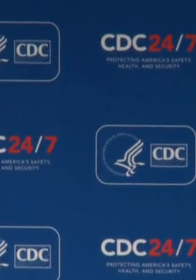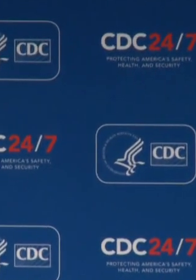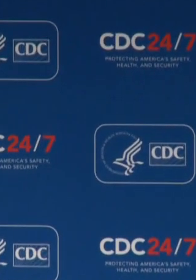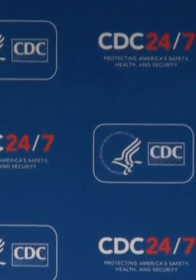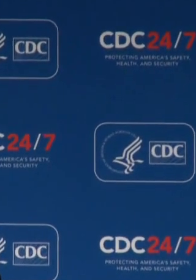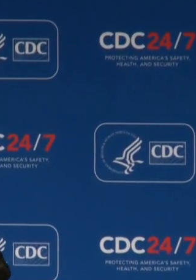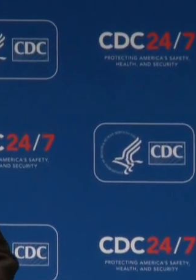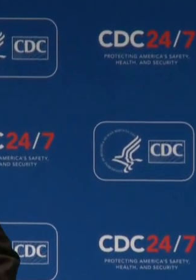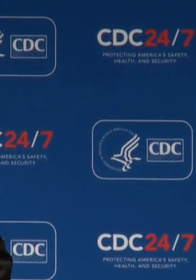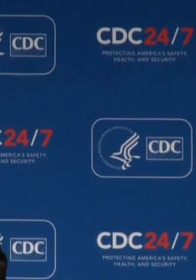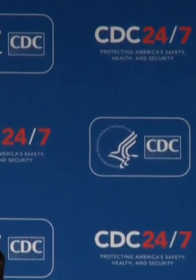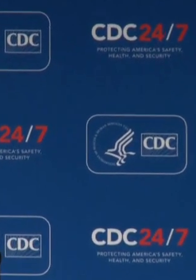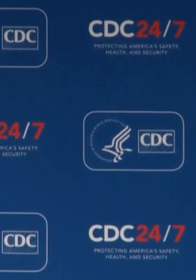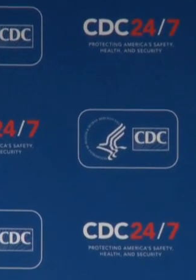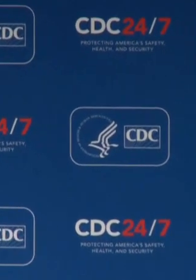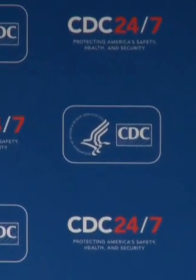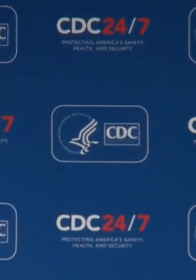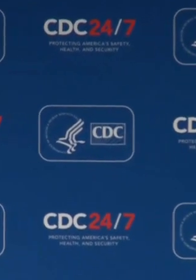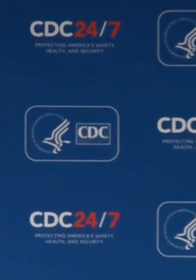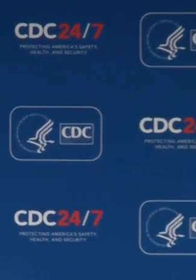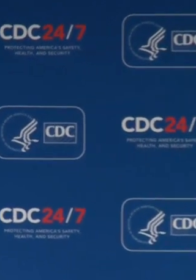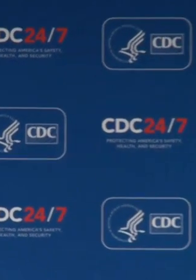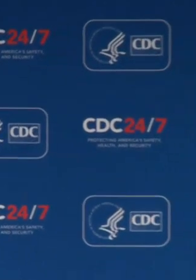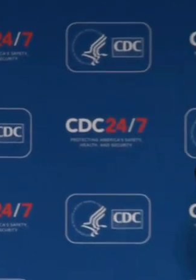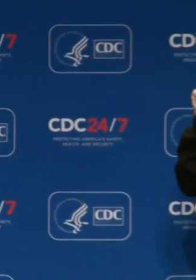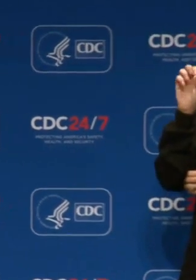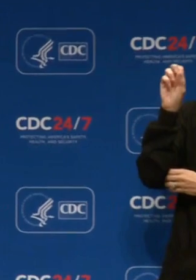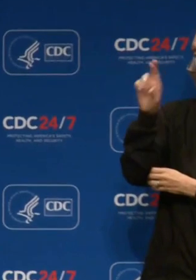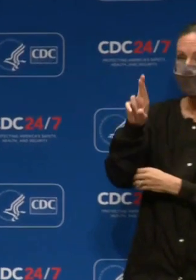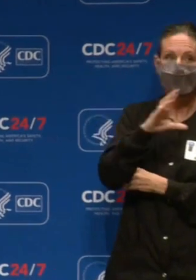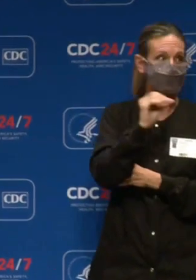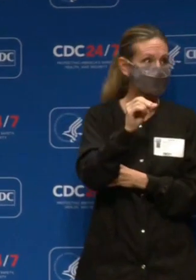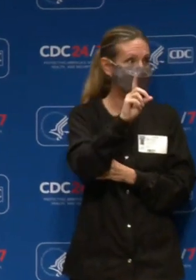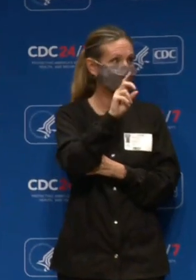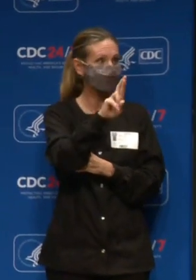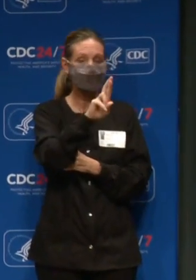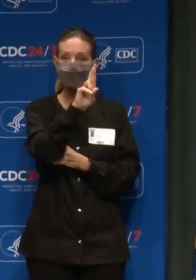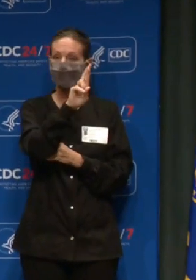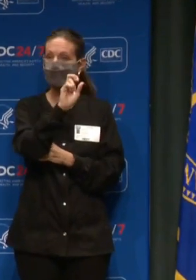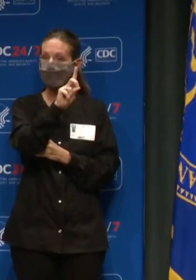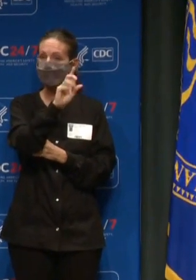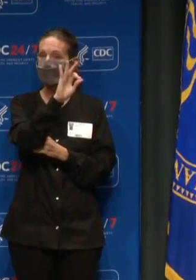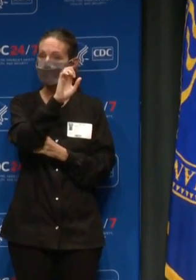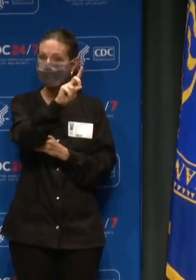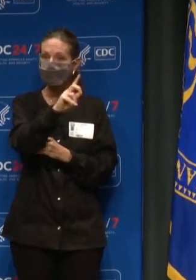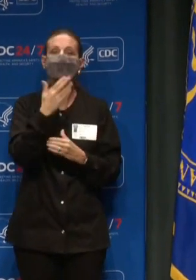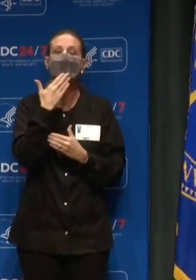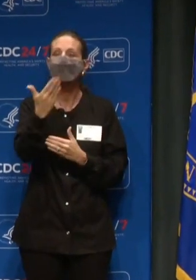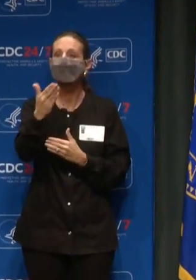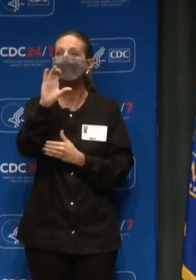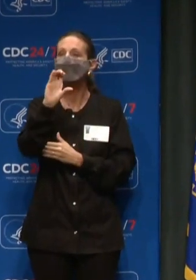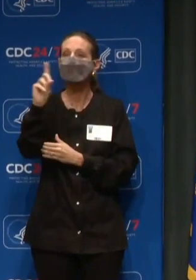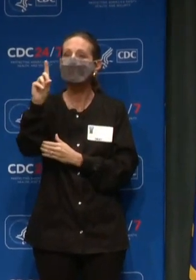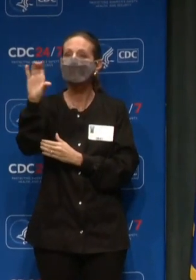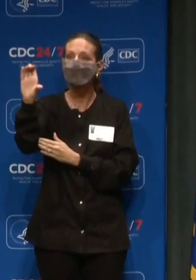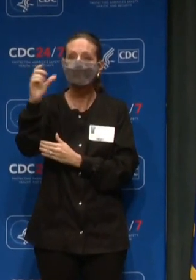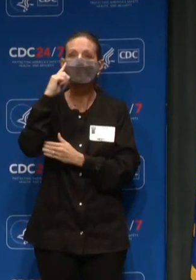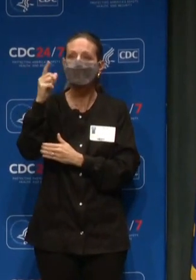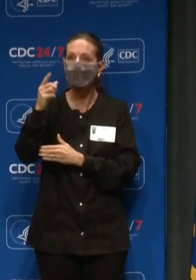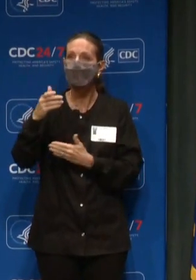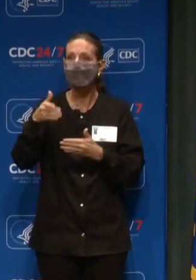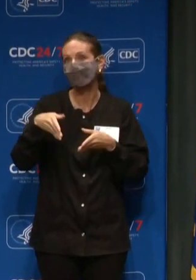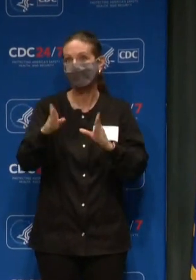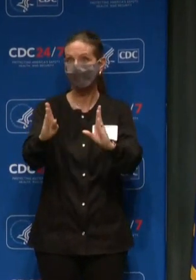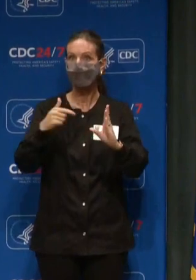Well, thank you so much, Dr. Butler and Dr. Redfield, and thanks to everybody at CDC for hosting us here today. It's an honor